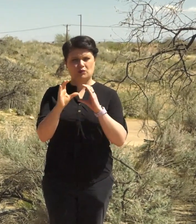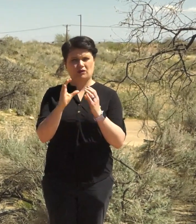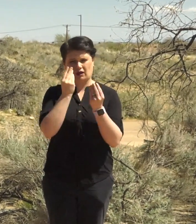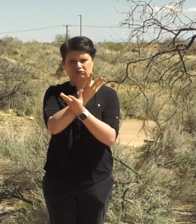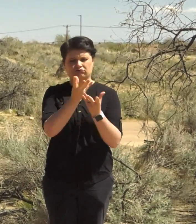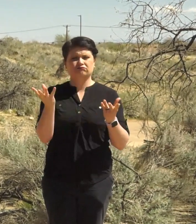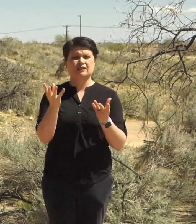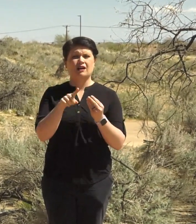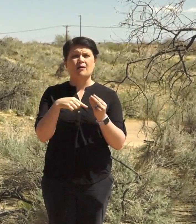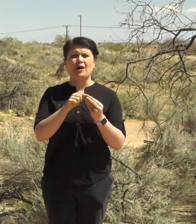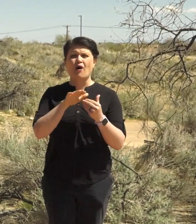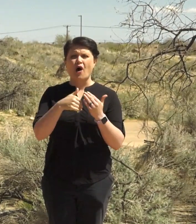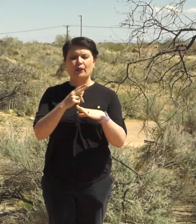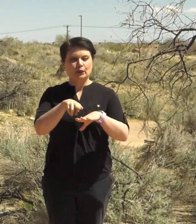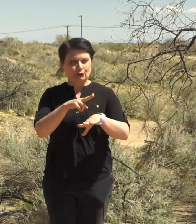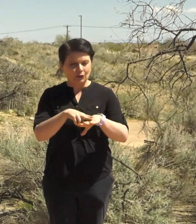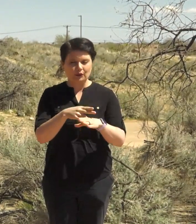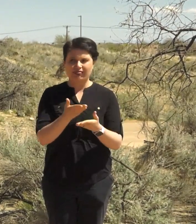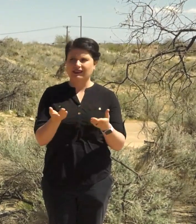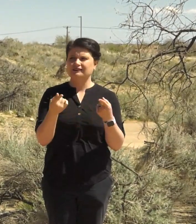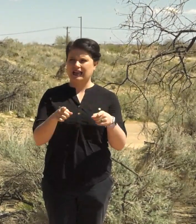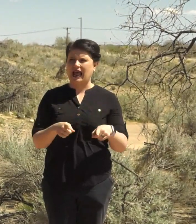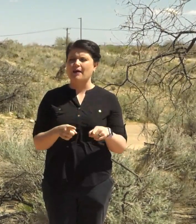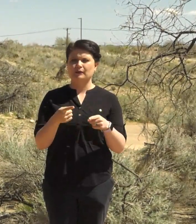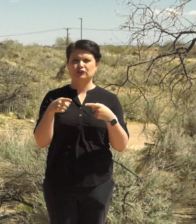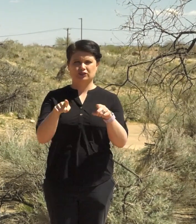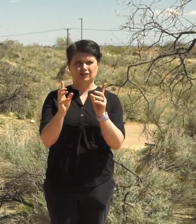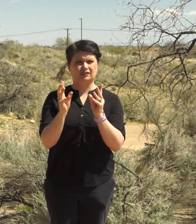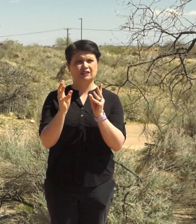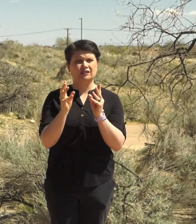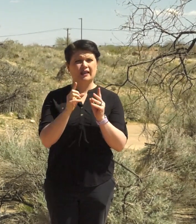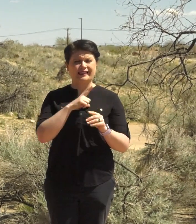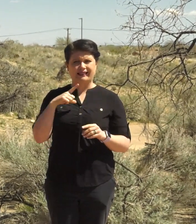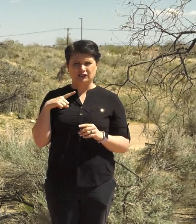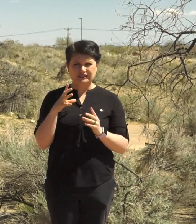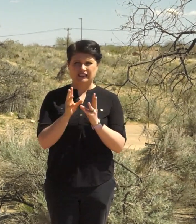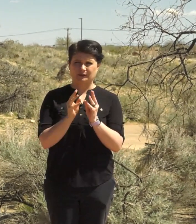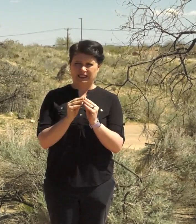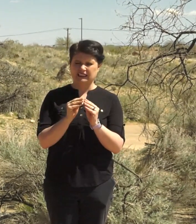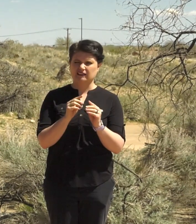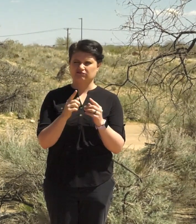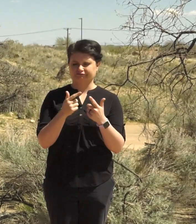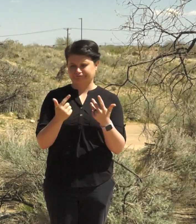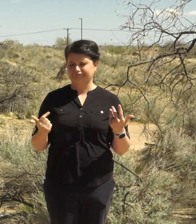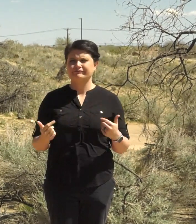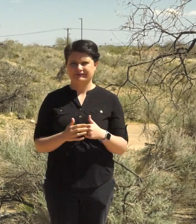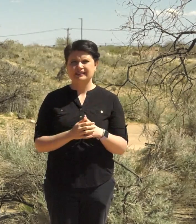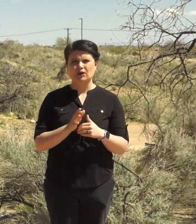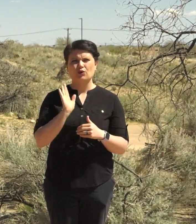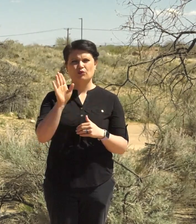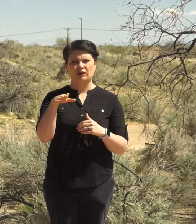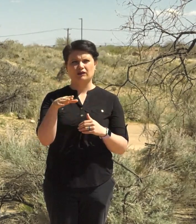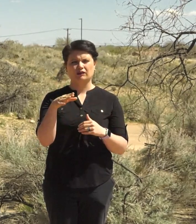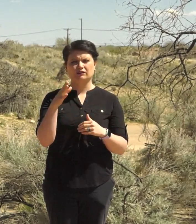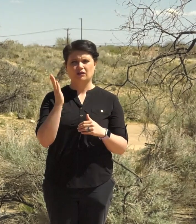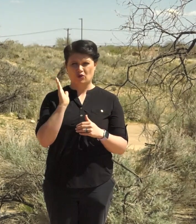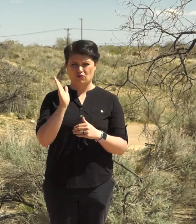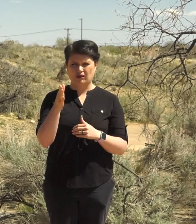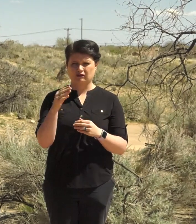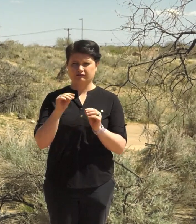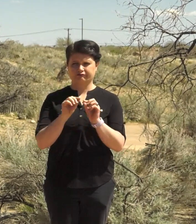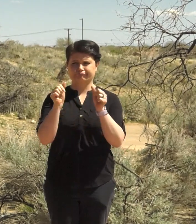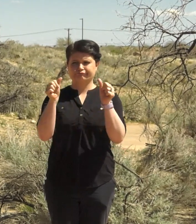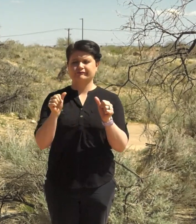of all the normal things that would go on in terms of legislation and whatnot. That'll be coming out as it normally